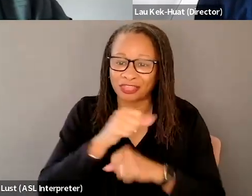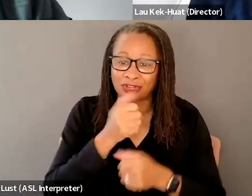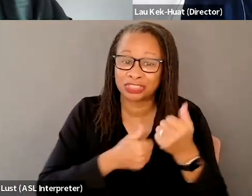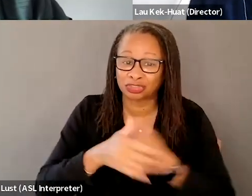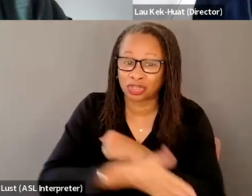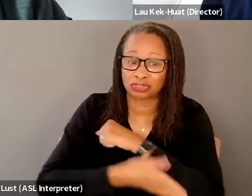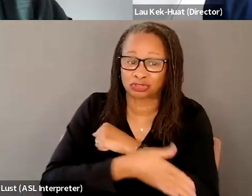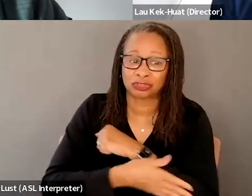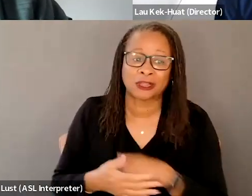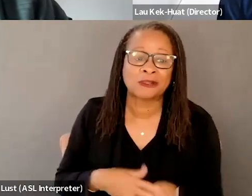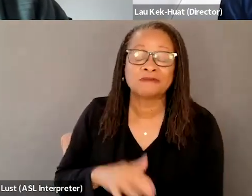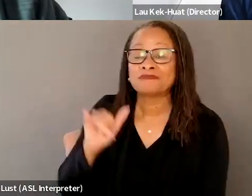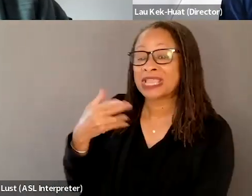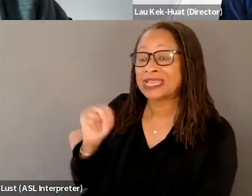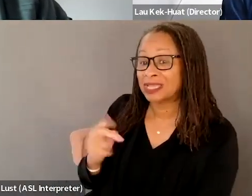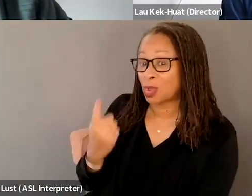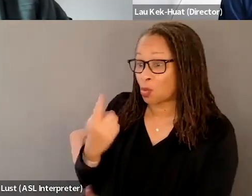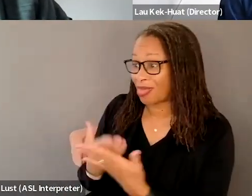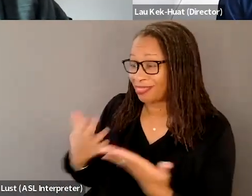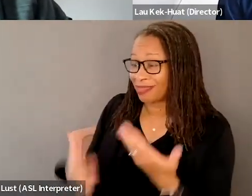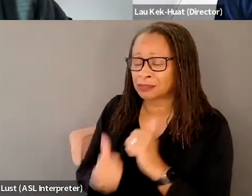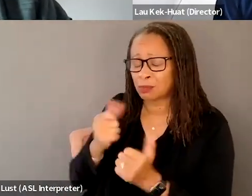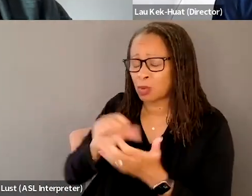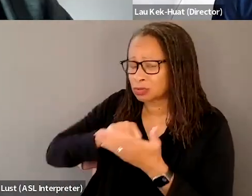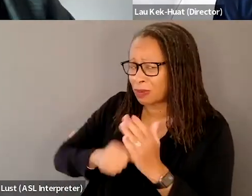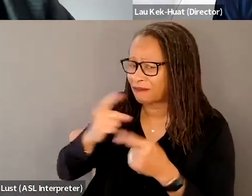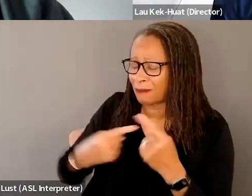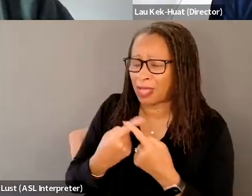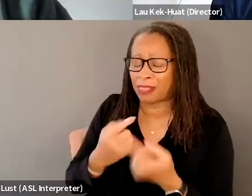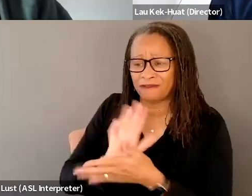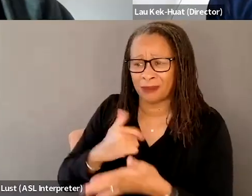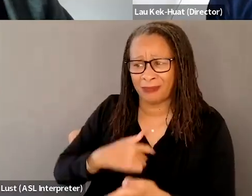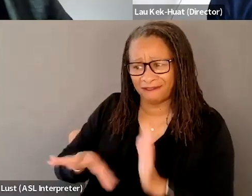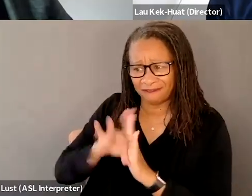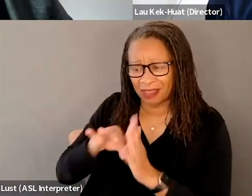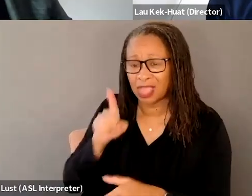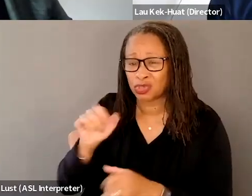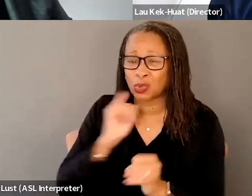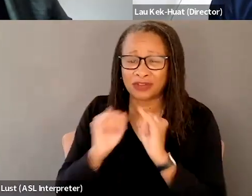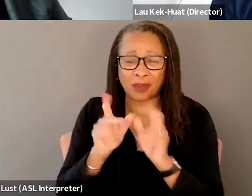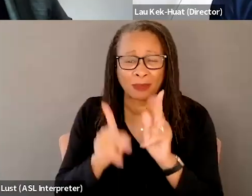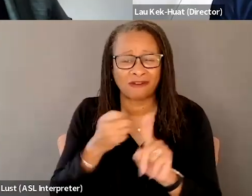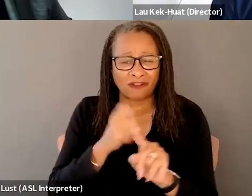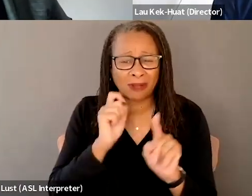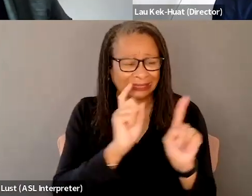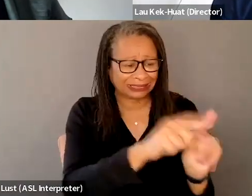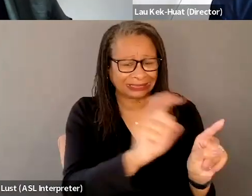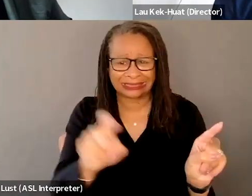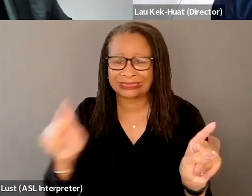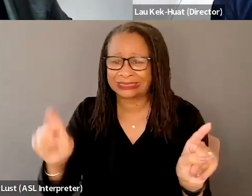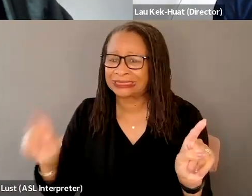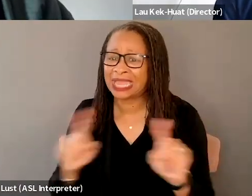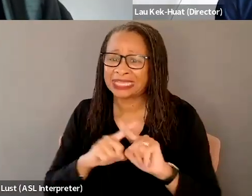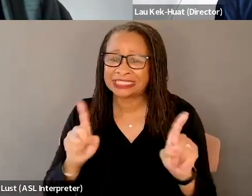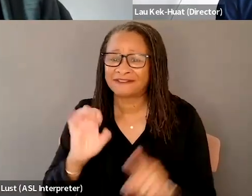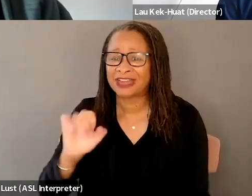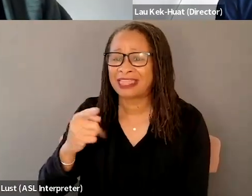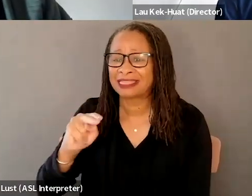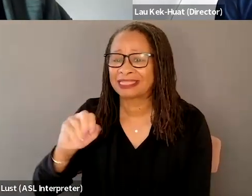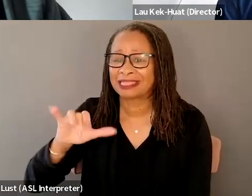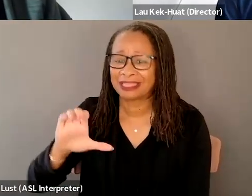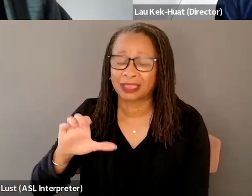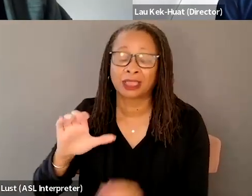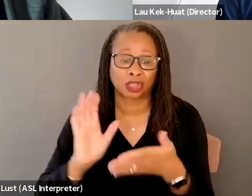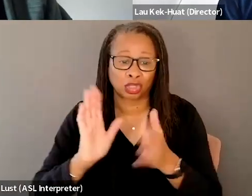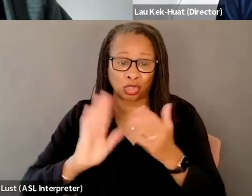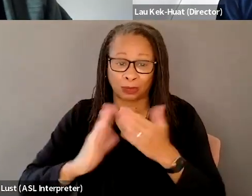of the things that I find most impressive about the film is that you interview people from all these different ethnic communities, and you